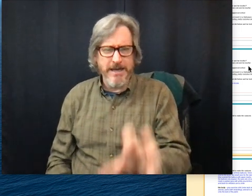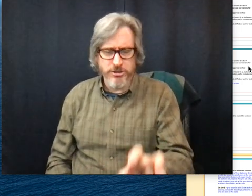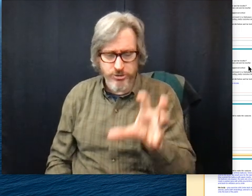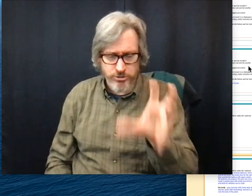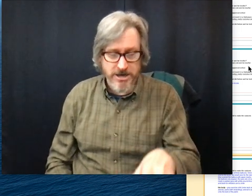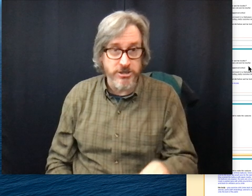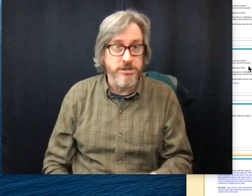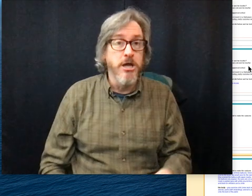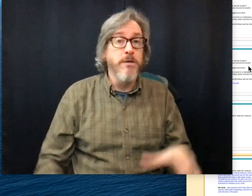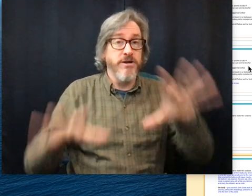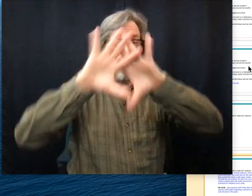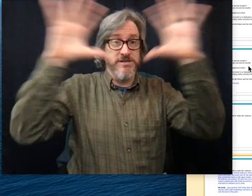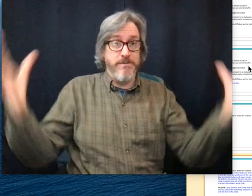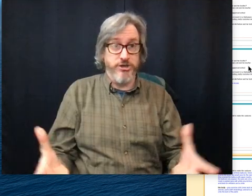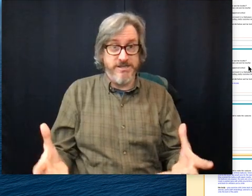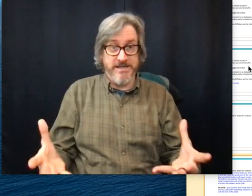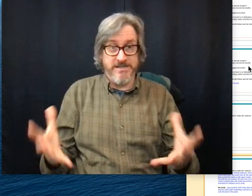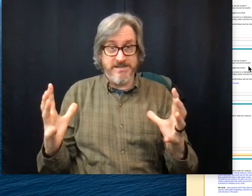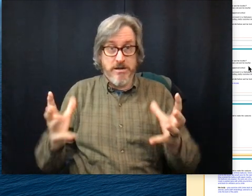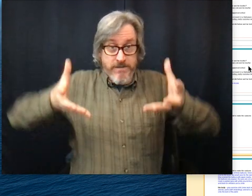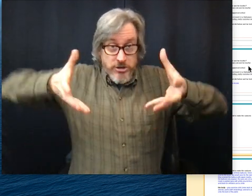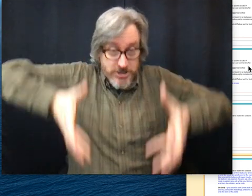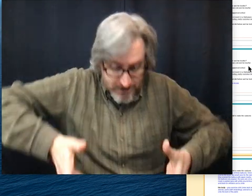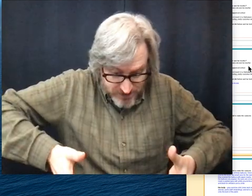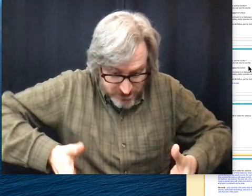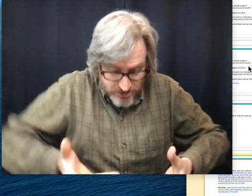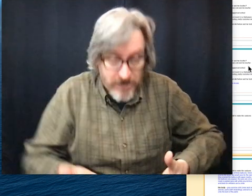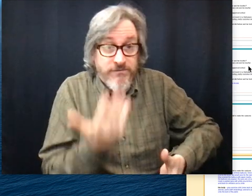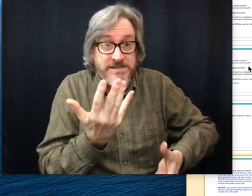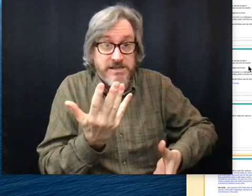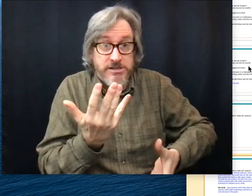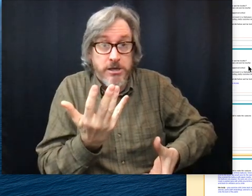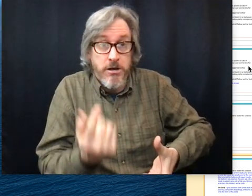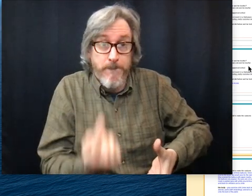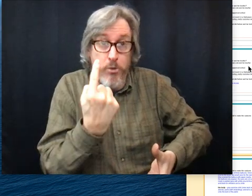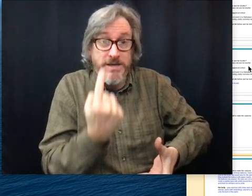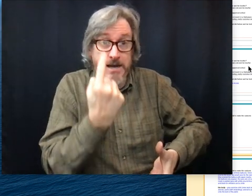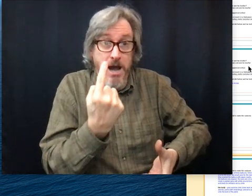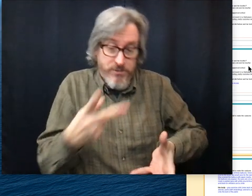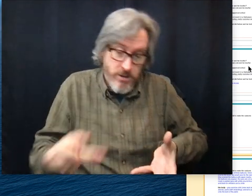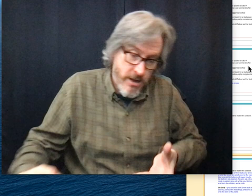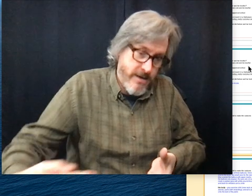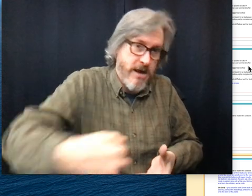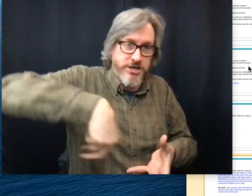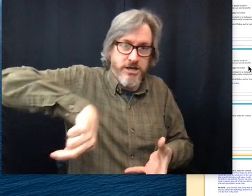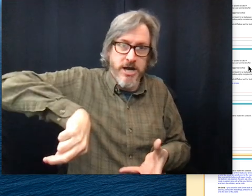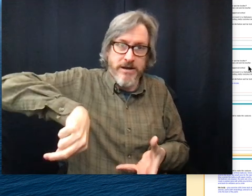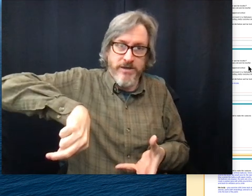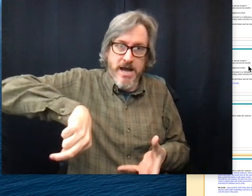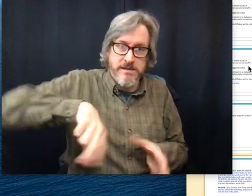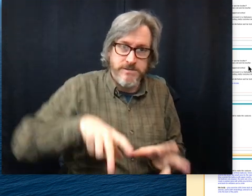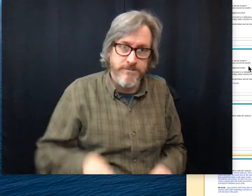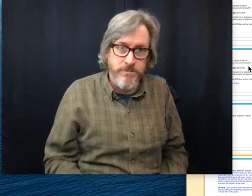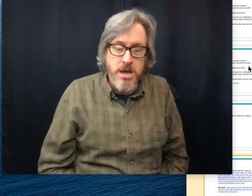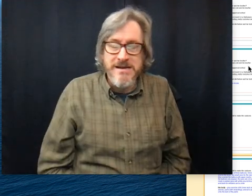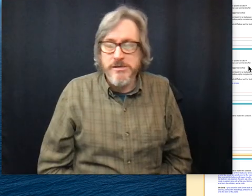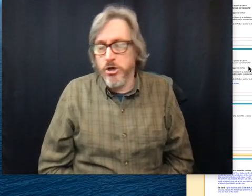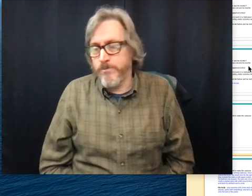we get into directions. But if, for example, she sets this down and then tips it so now the face is pointing up, now she can cut out the